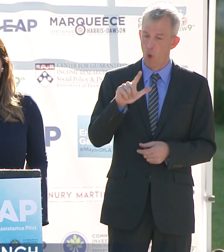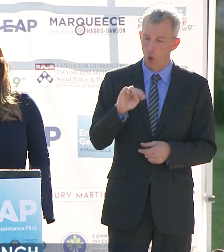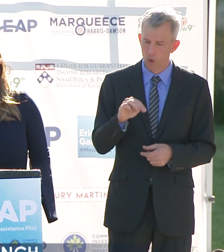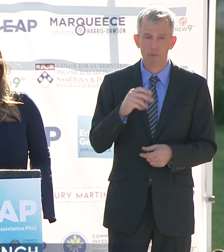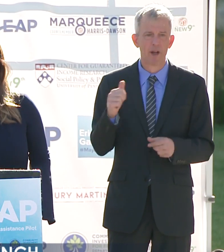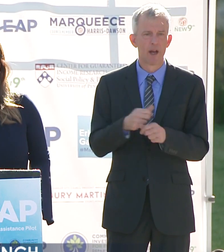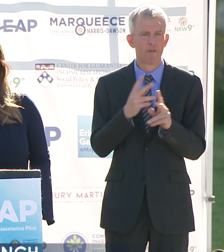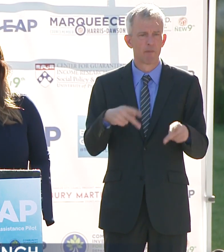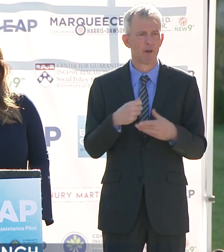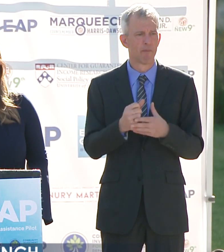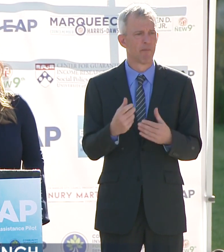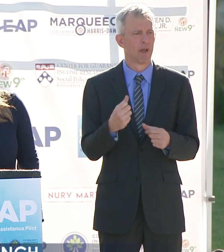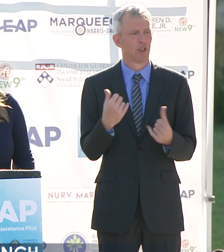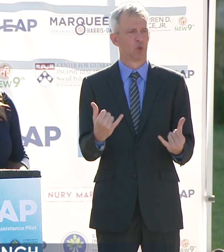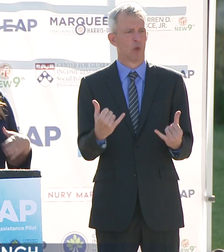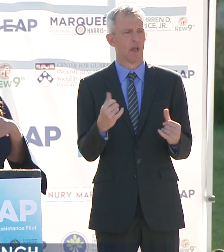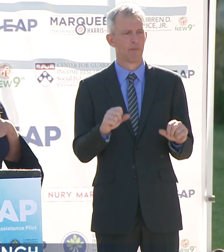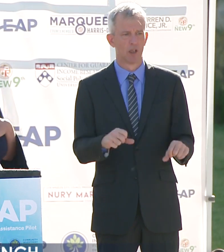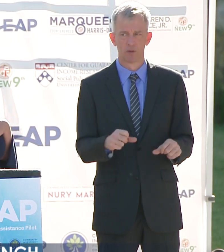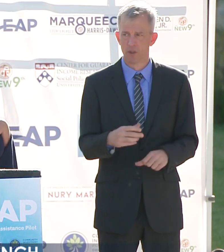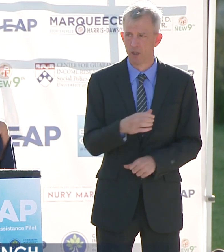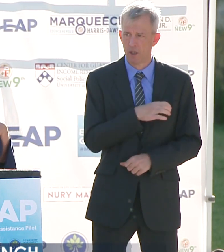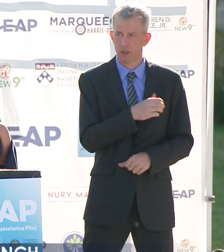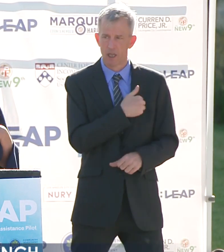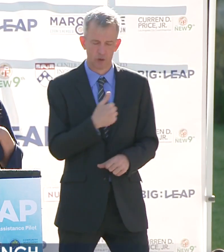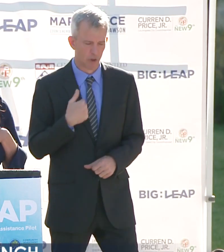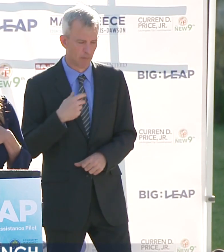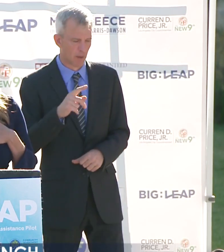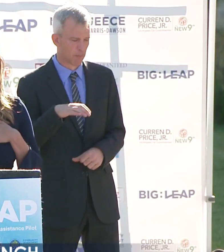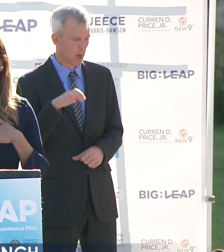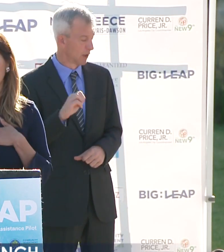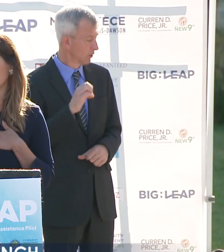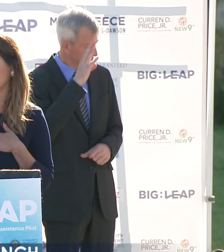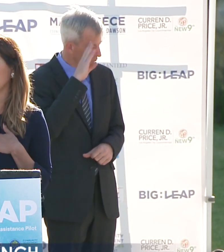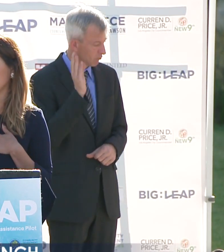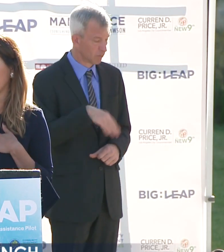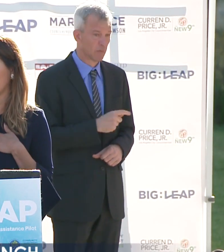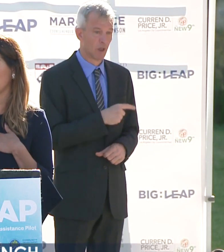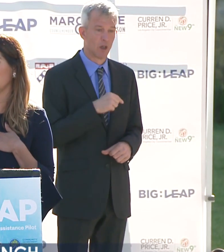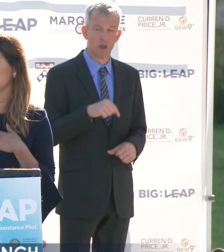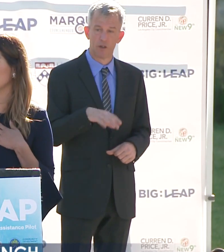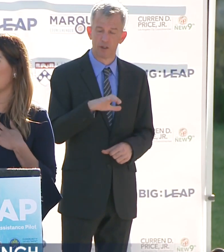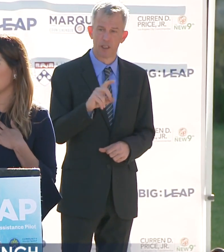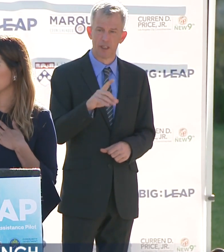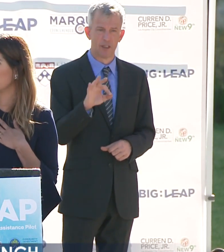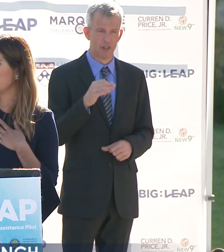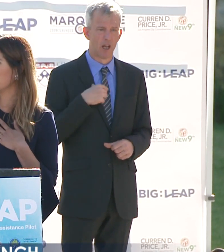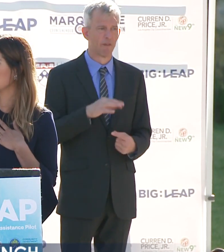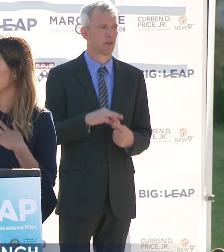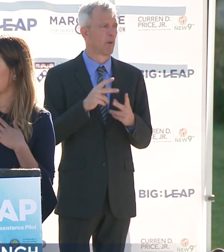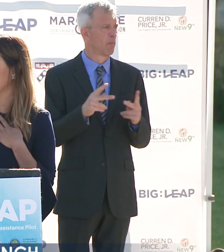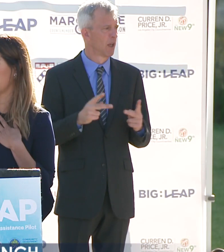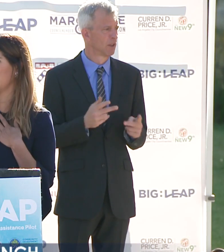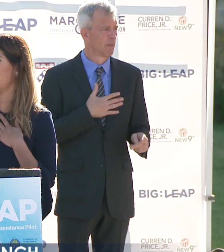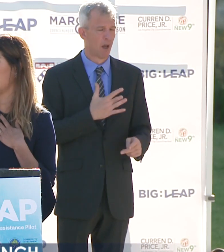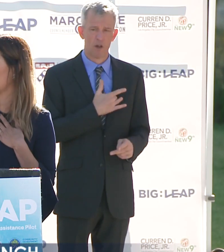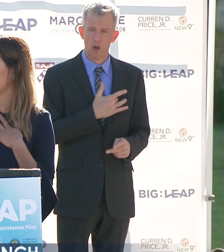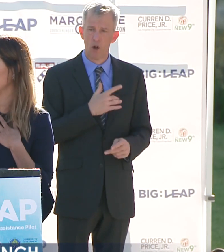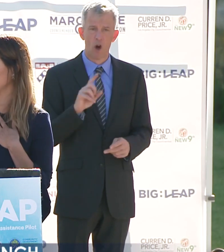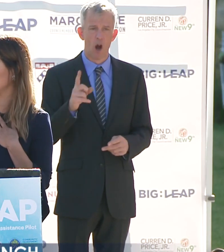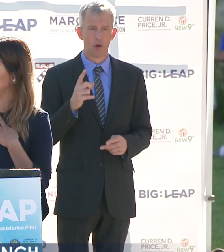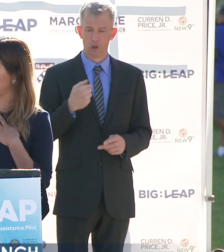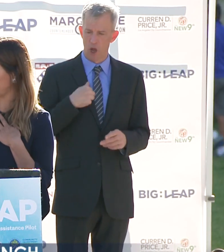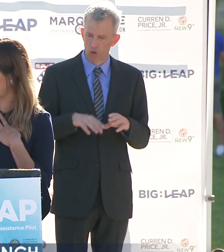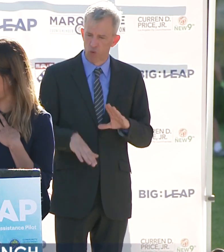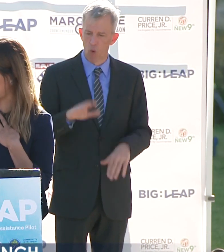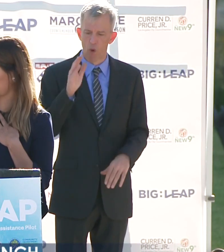To Councilmember Curran Price, you know, sir, that this district has a special place in my heart. It's where I grew up. It's where my parents met